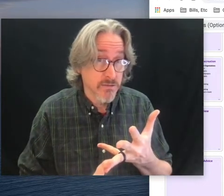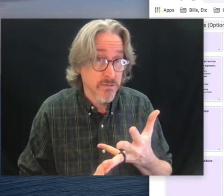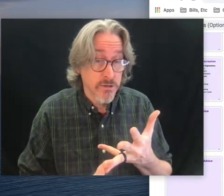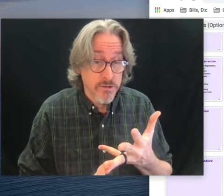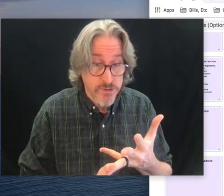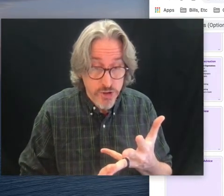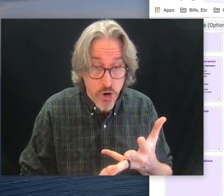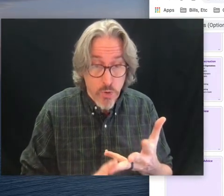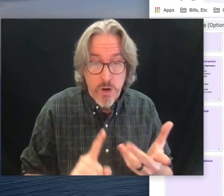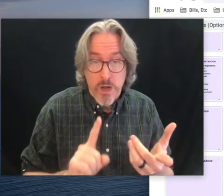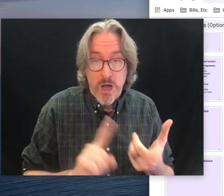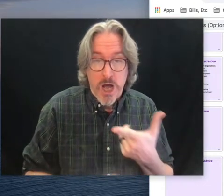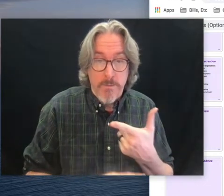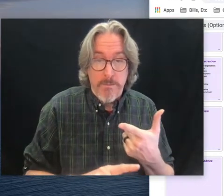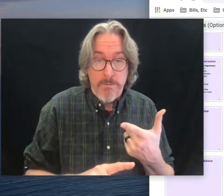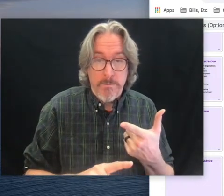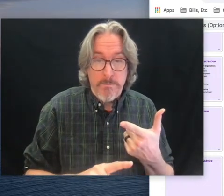it. So